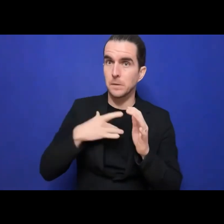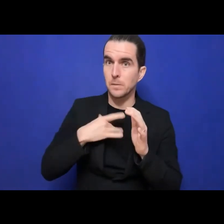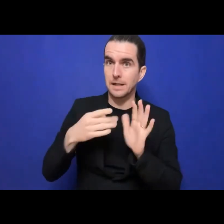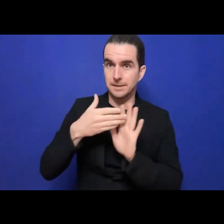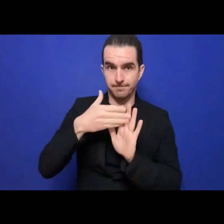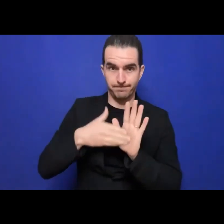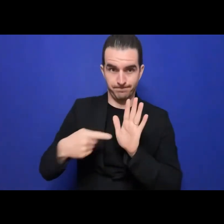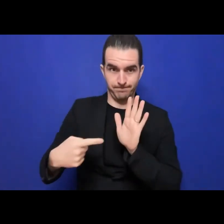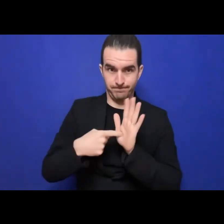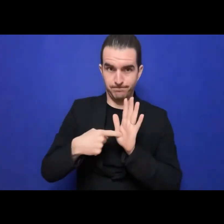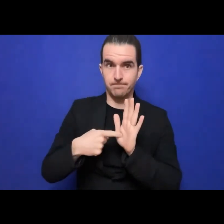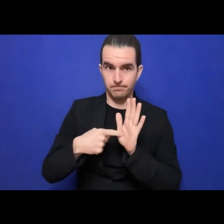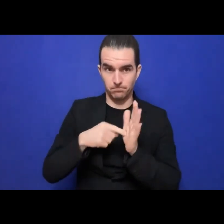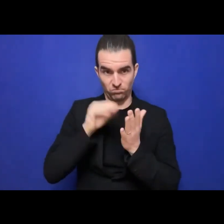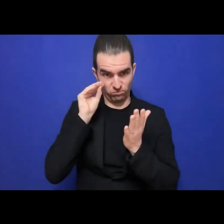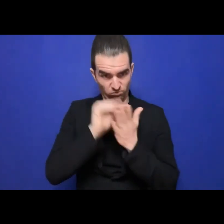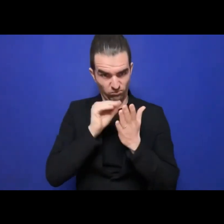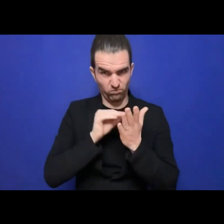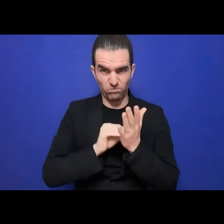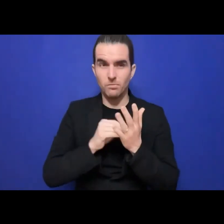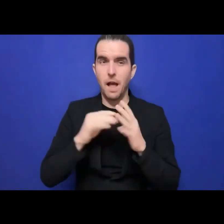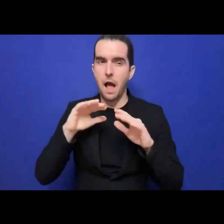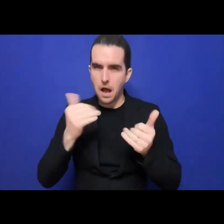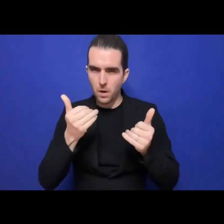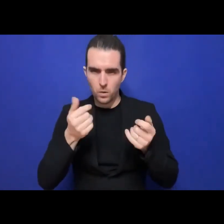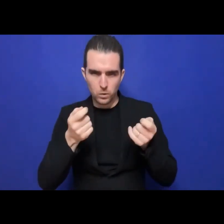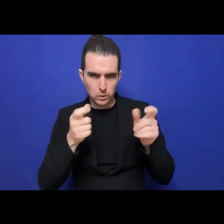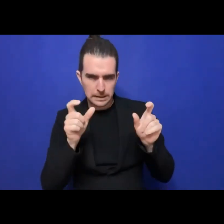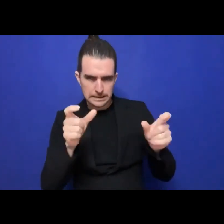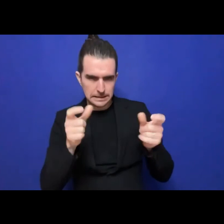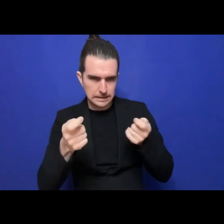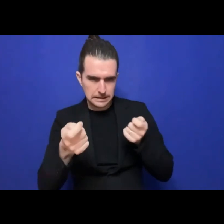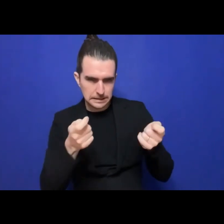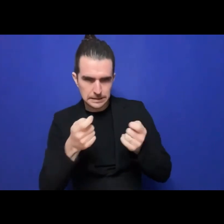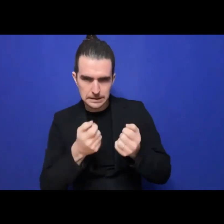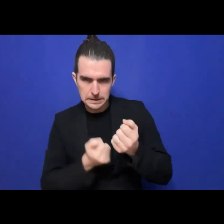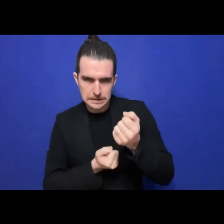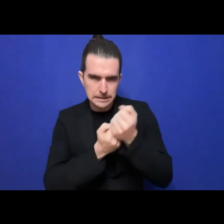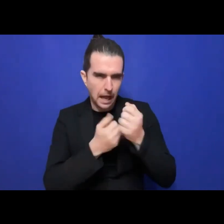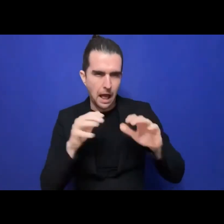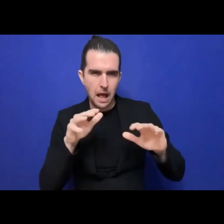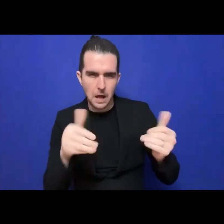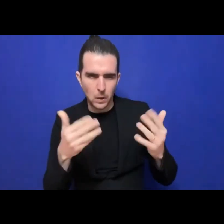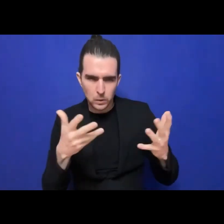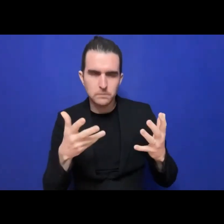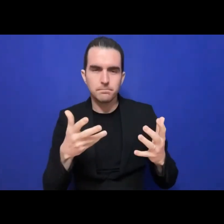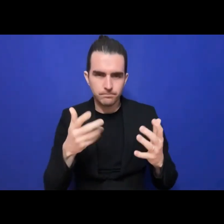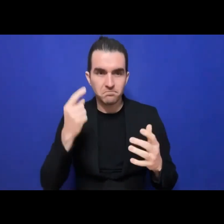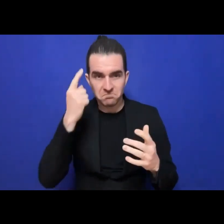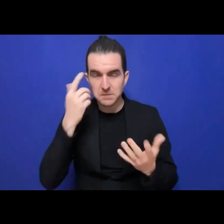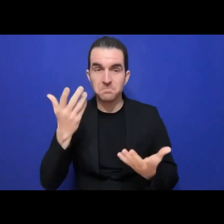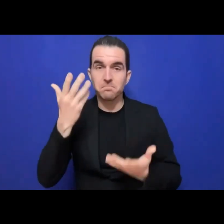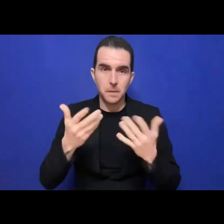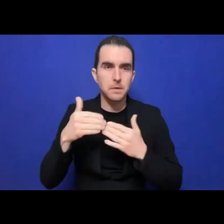official public awareness. And again, we will have some kind of nationwide measures